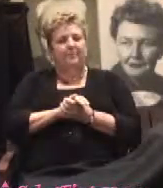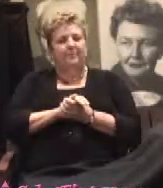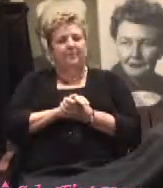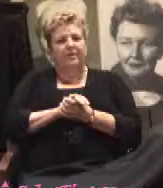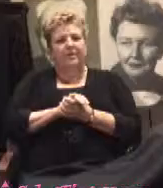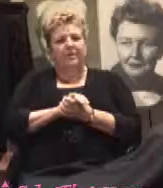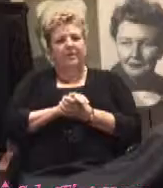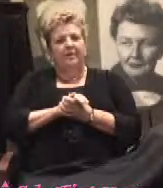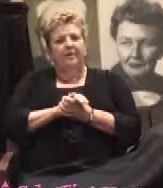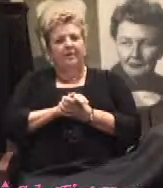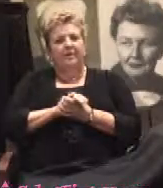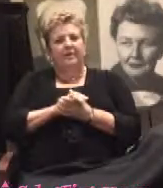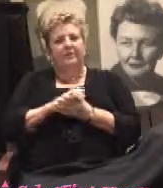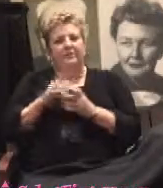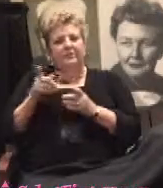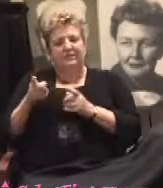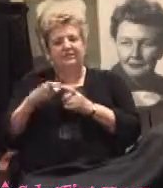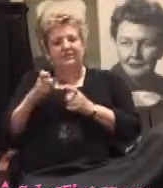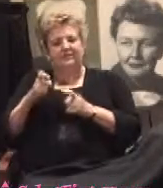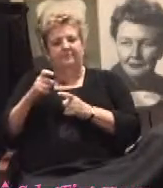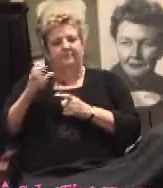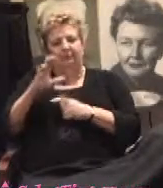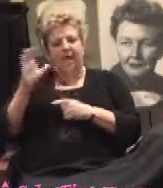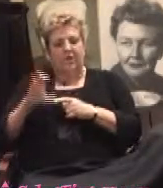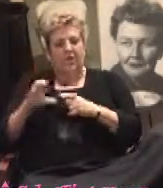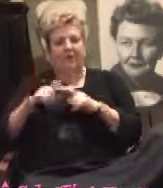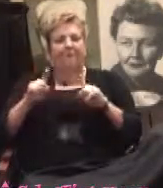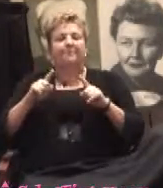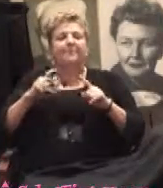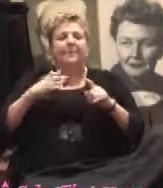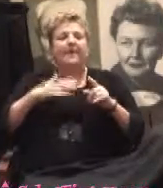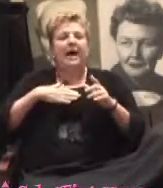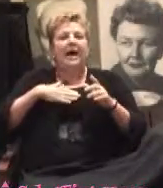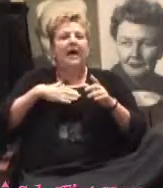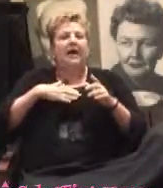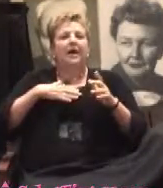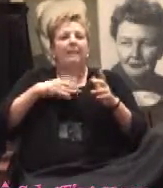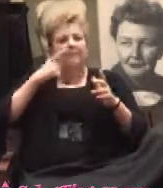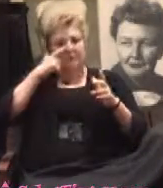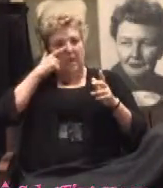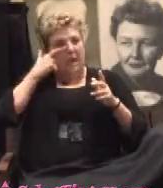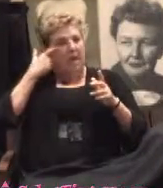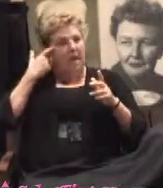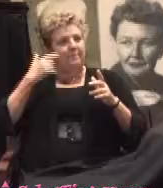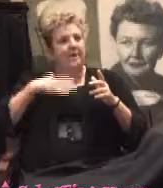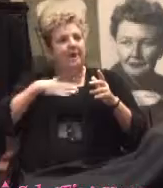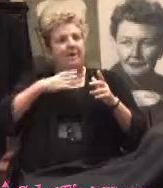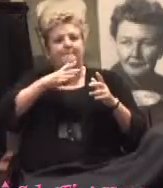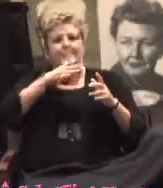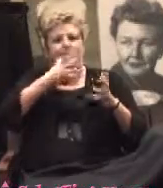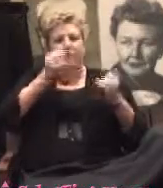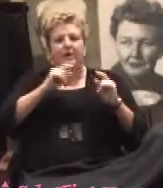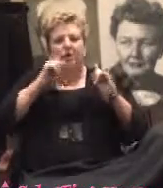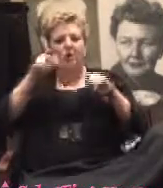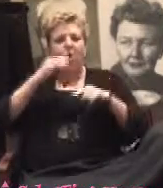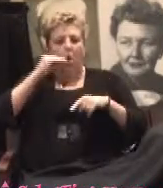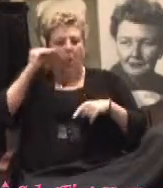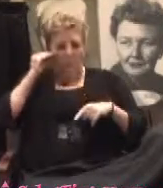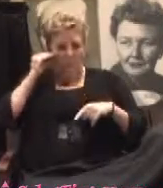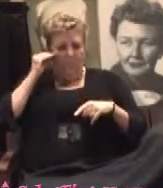for me, I'm not, I'm from California, but my mom wanted to go home one more time and have a family reunion, and we were going to get married, and she was afraid